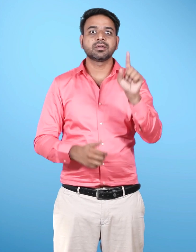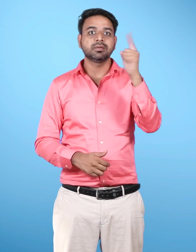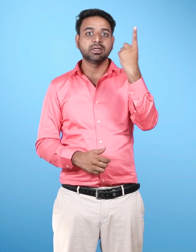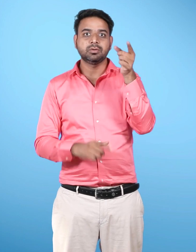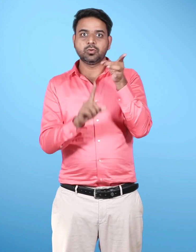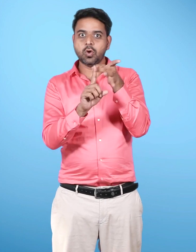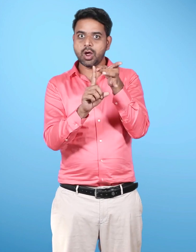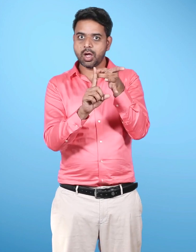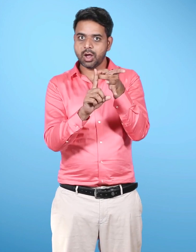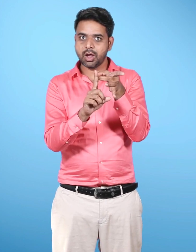metal,